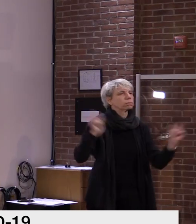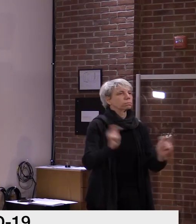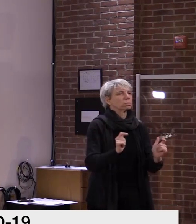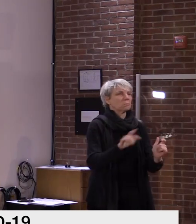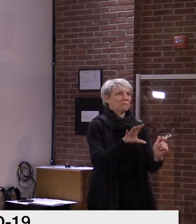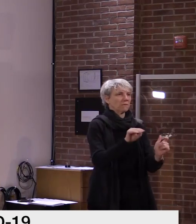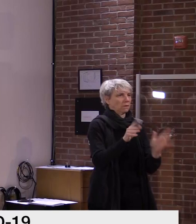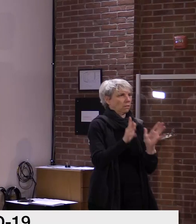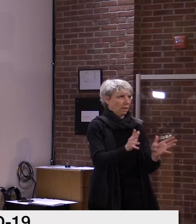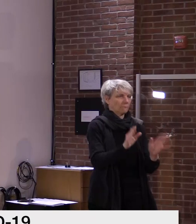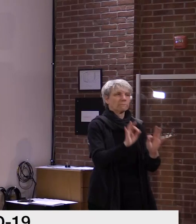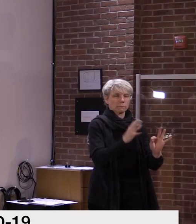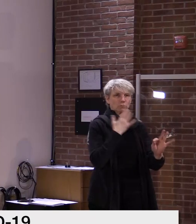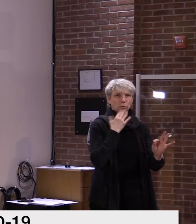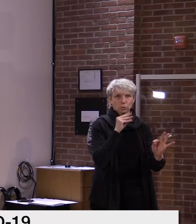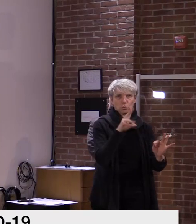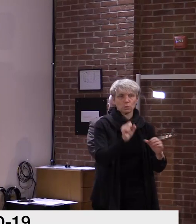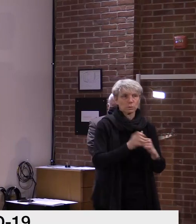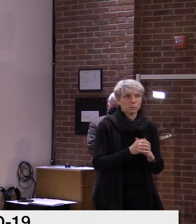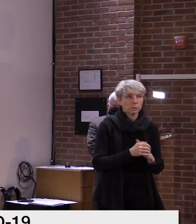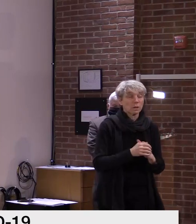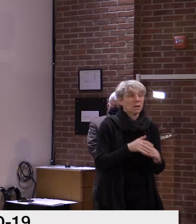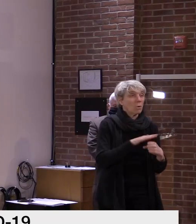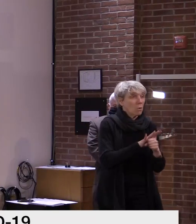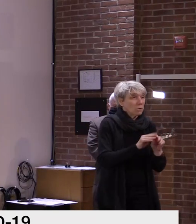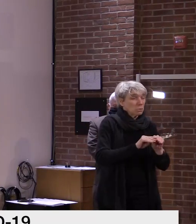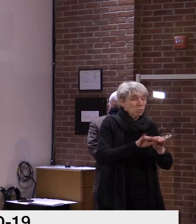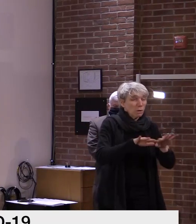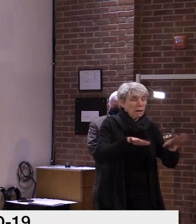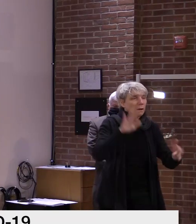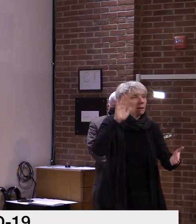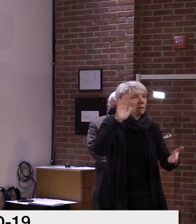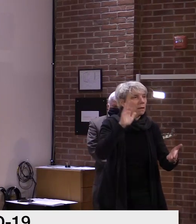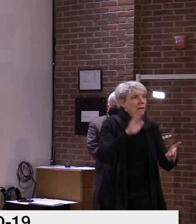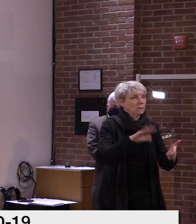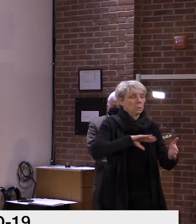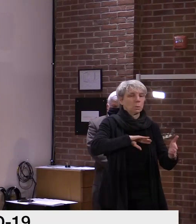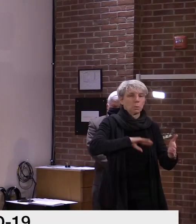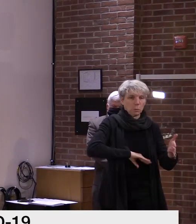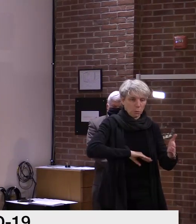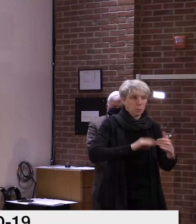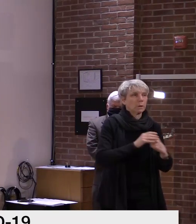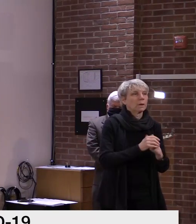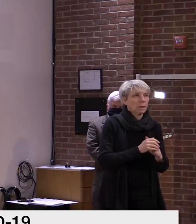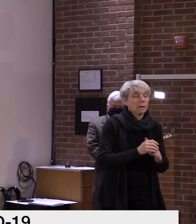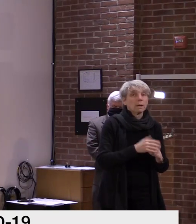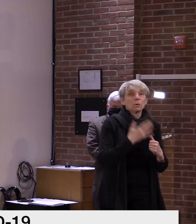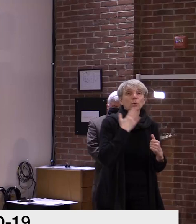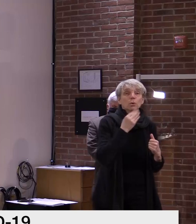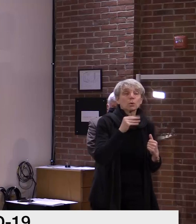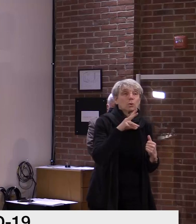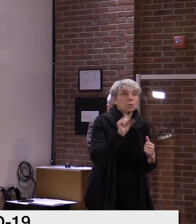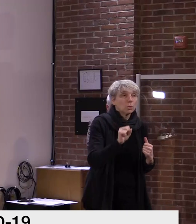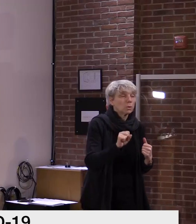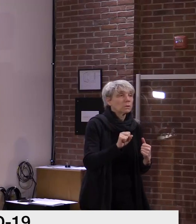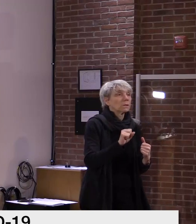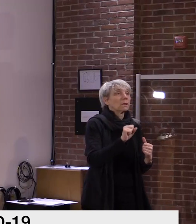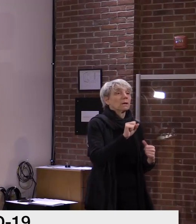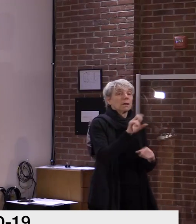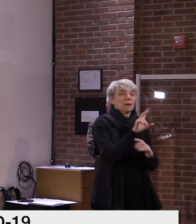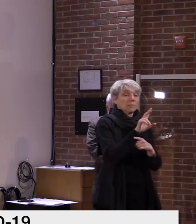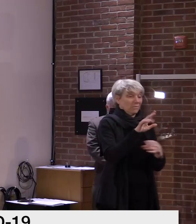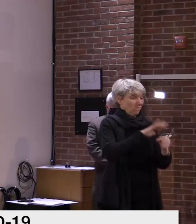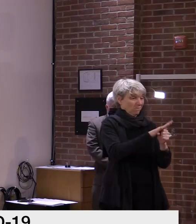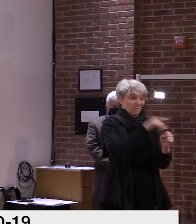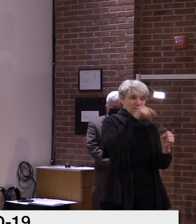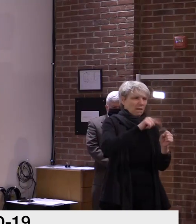It's always good news to see less spread of COVID-19 and more signs that the variants of the virus are not having a huge impact in Vermont